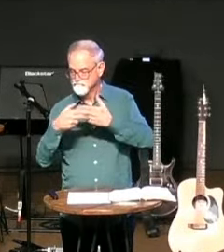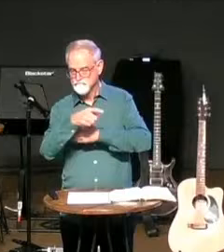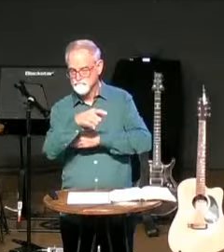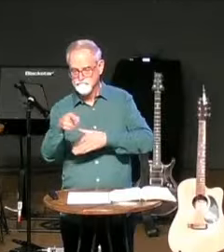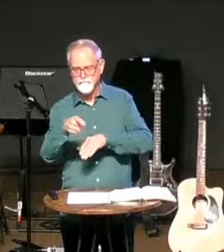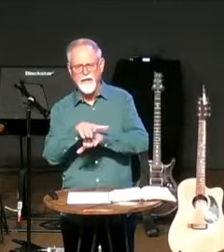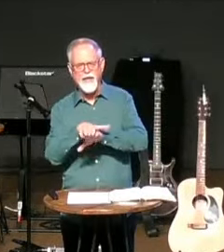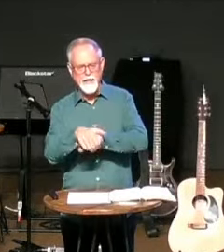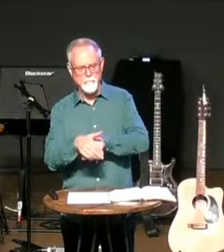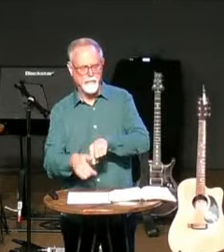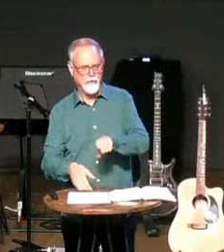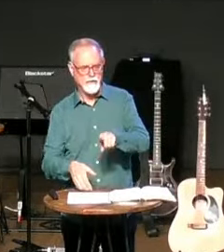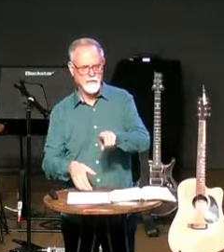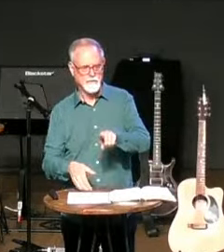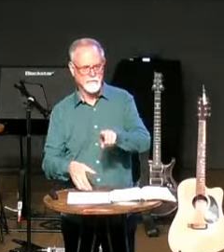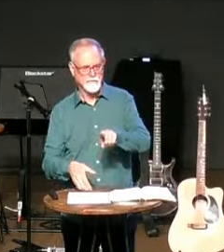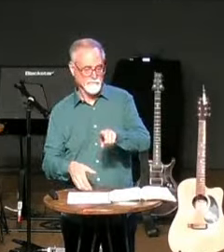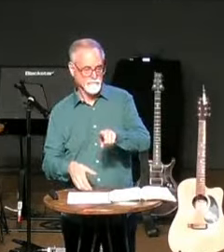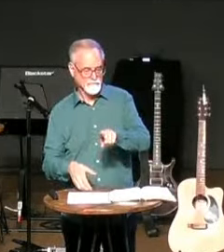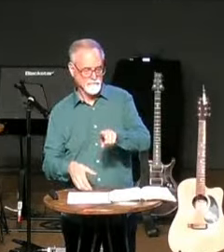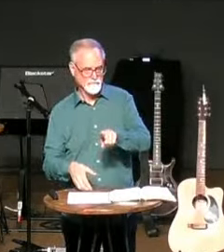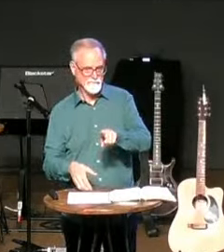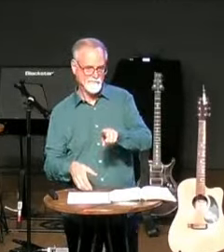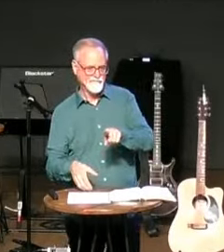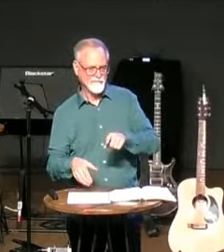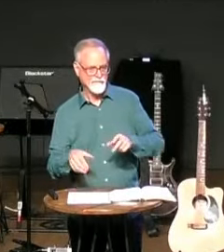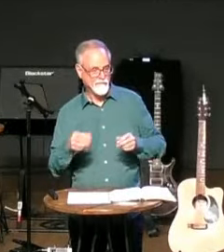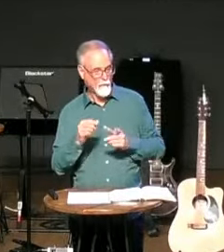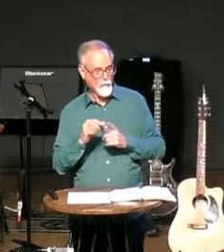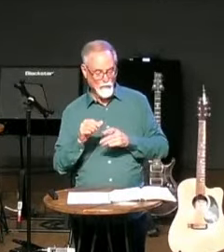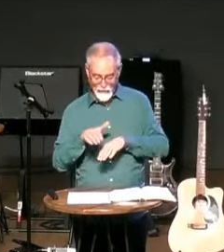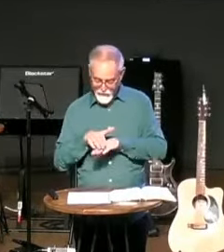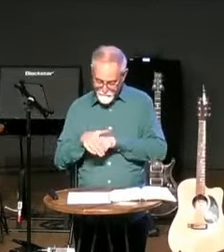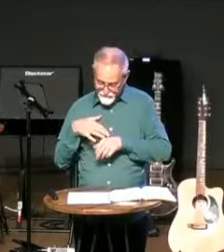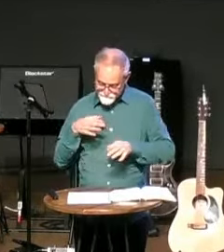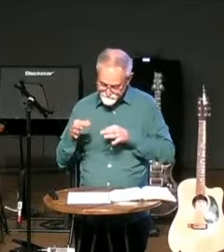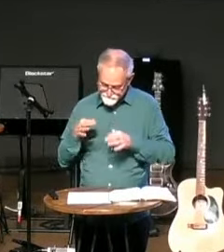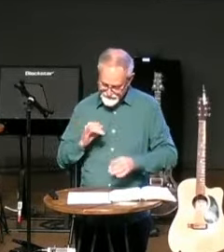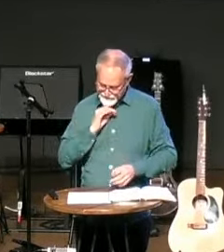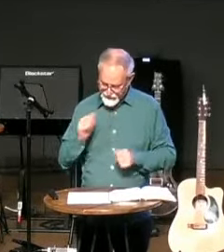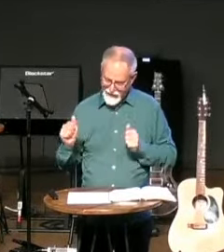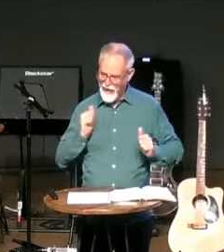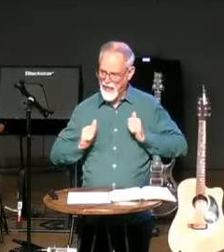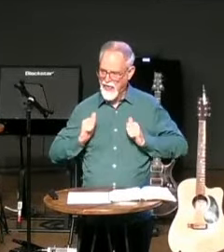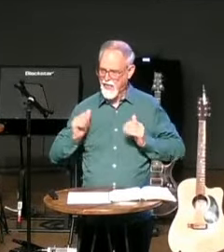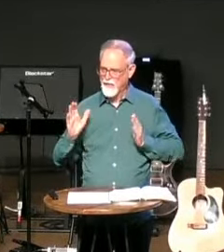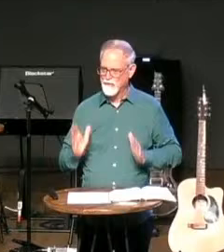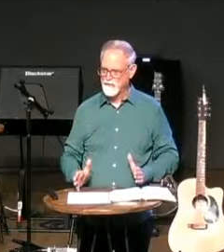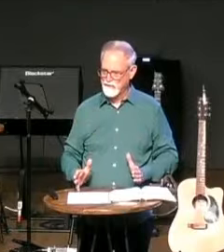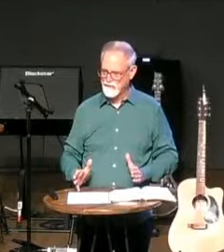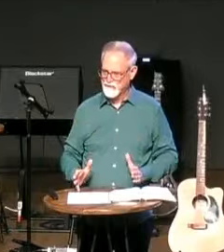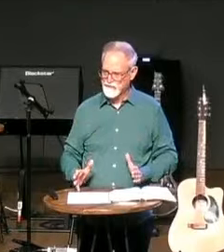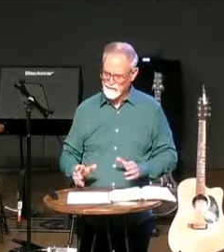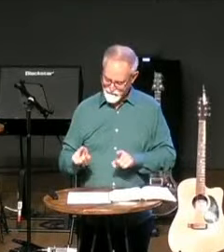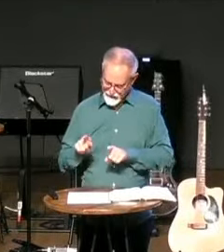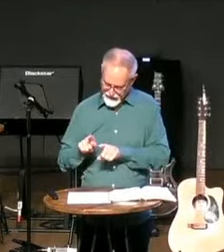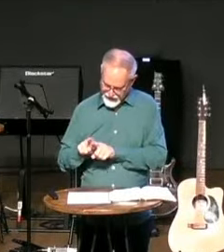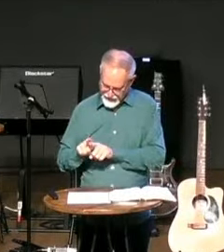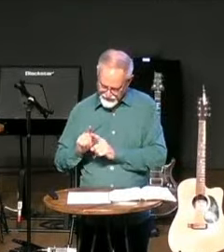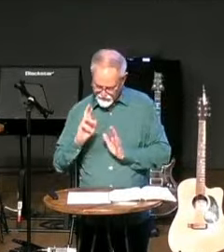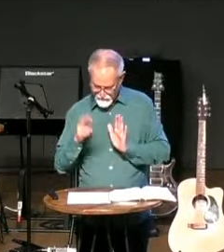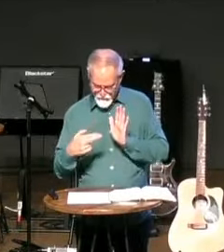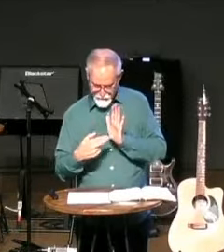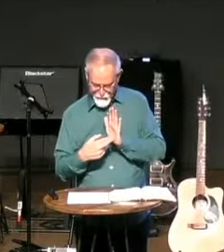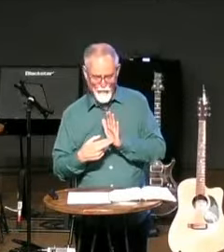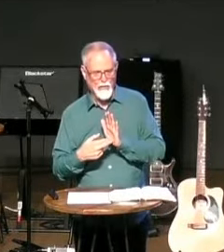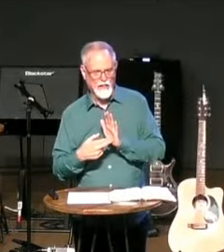For it says, Jesus has labeled them as hypocrites. Do you want to be labeled as a hypocrite? I would think not. So make